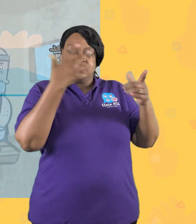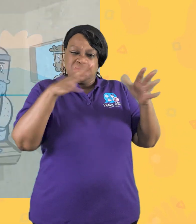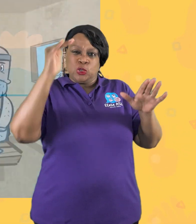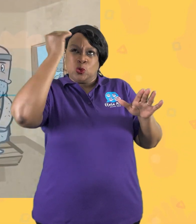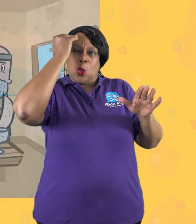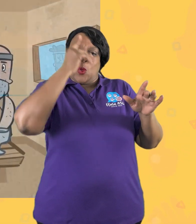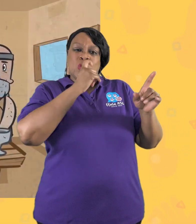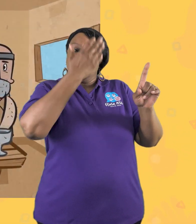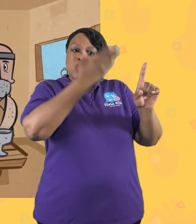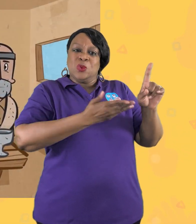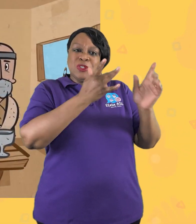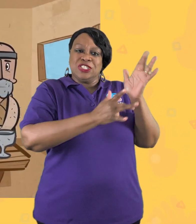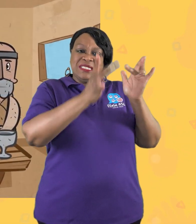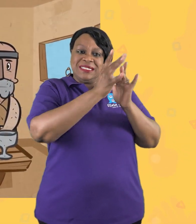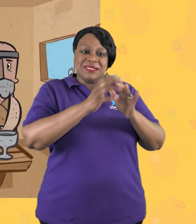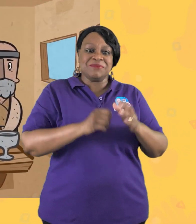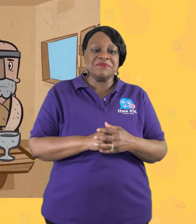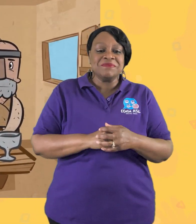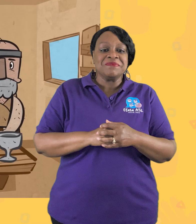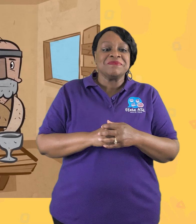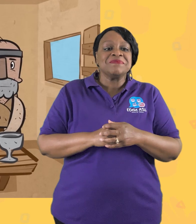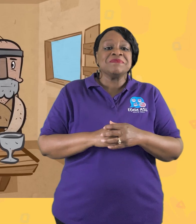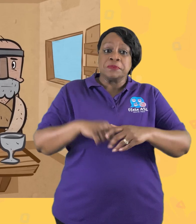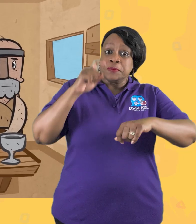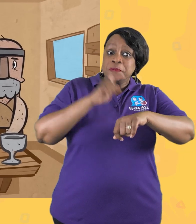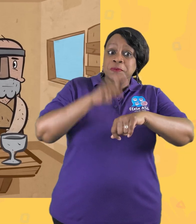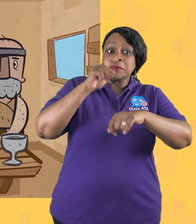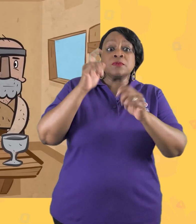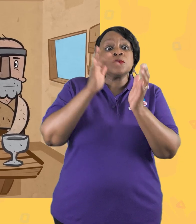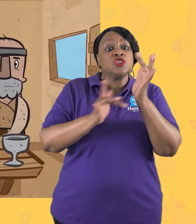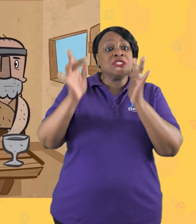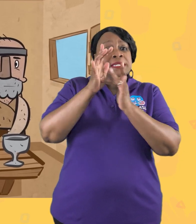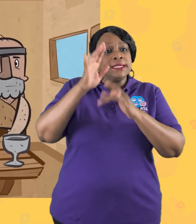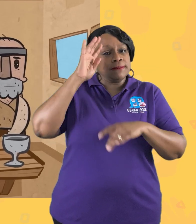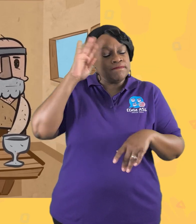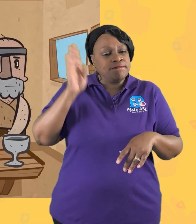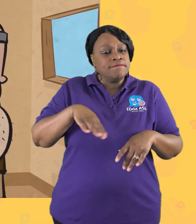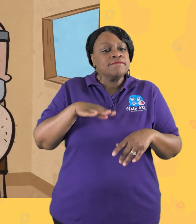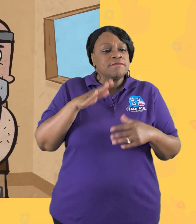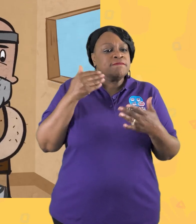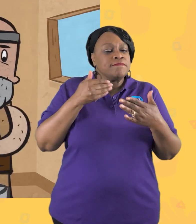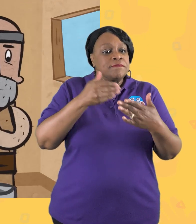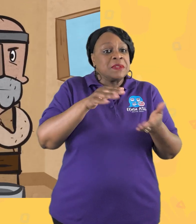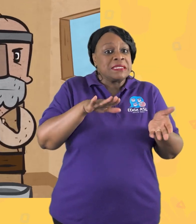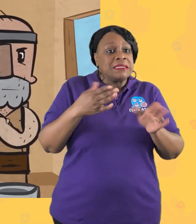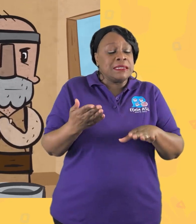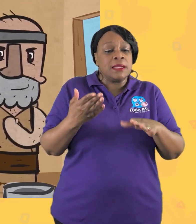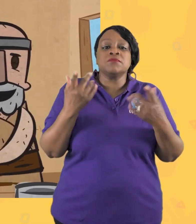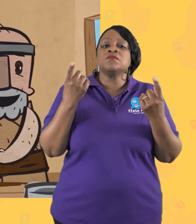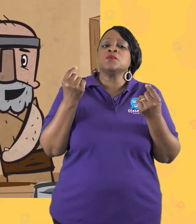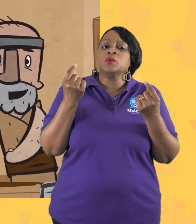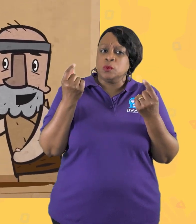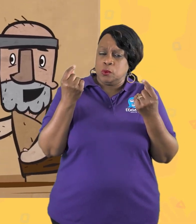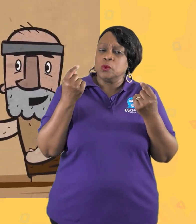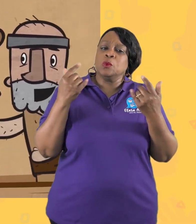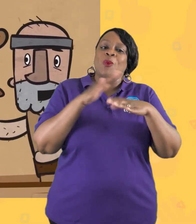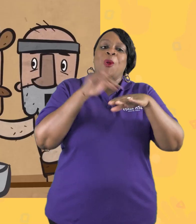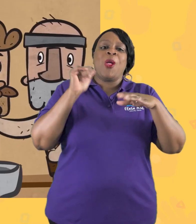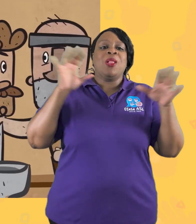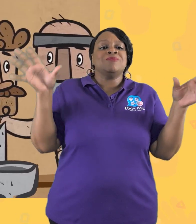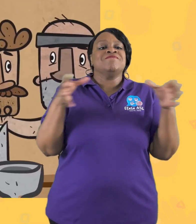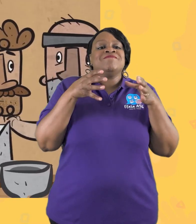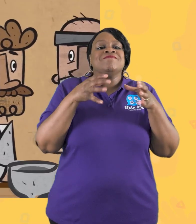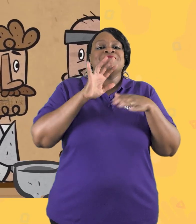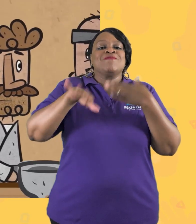When the time came for Jesus to die and take away the sins of all the world, Jesus had one final meal with his